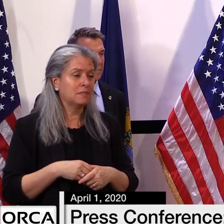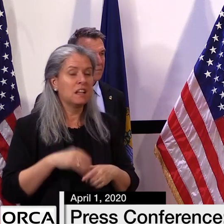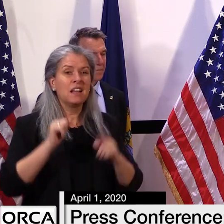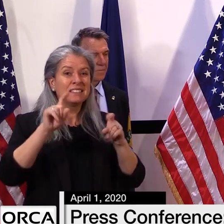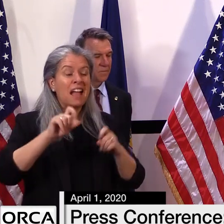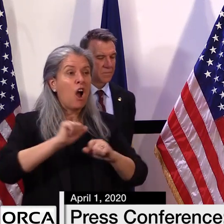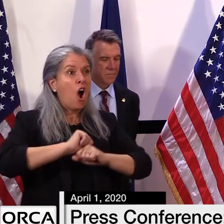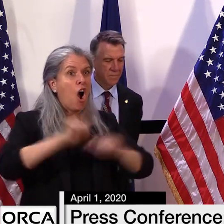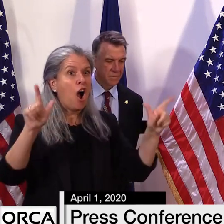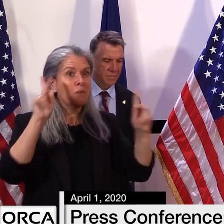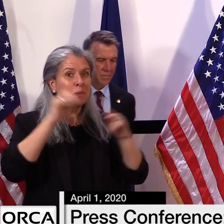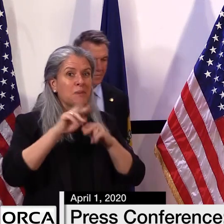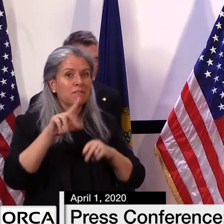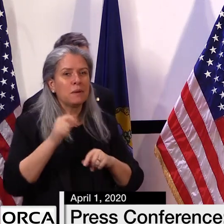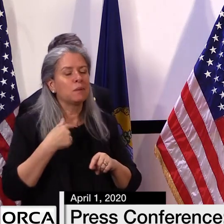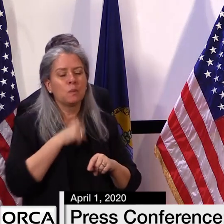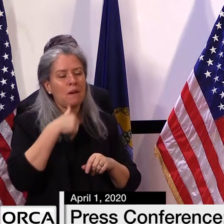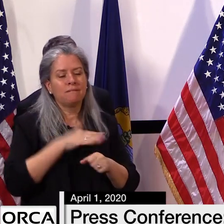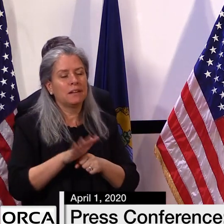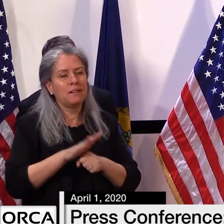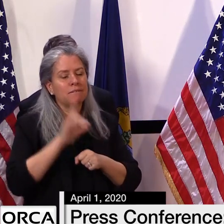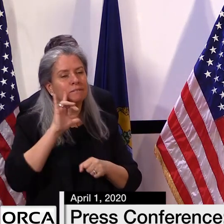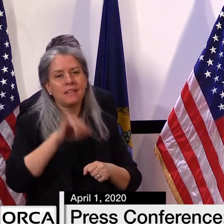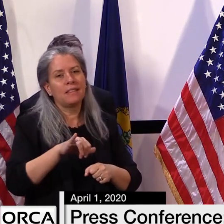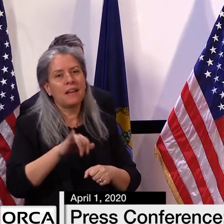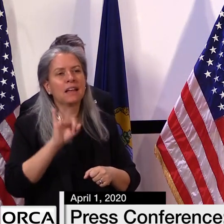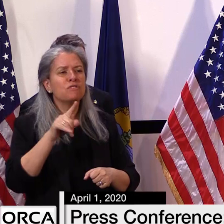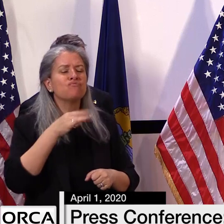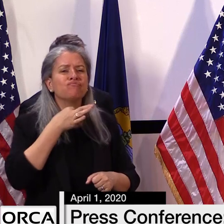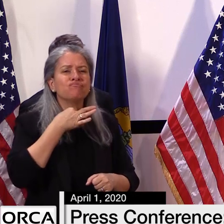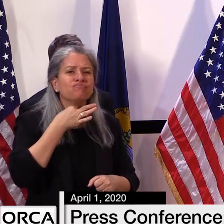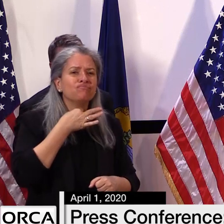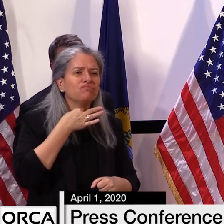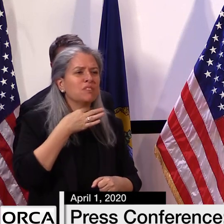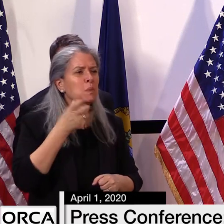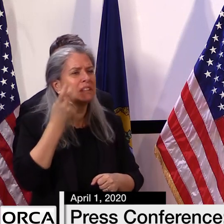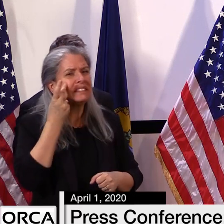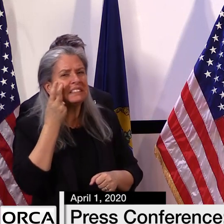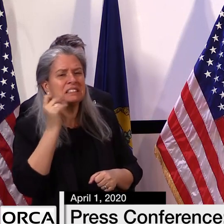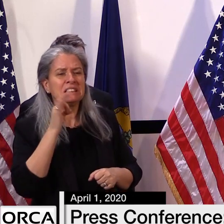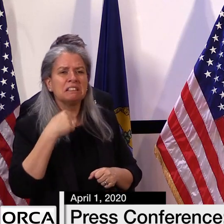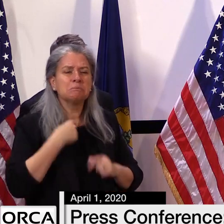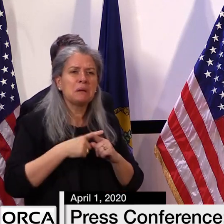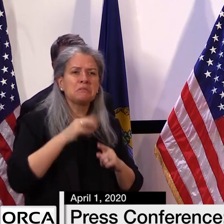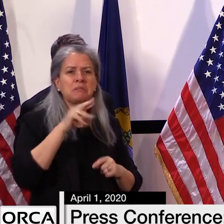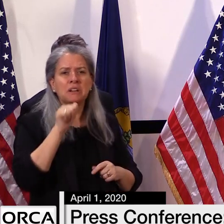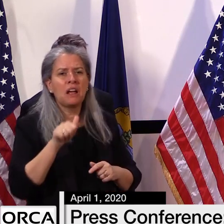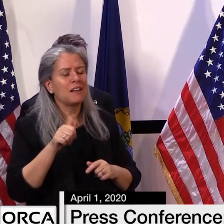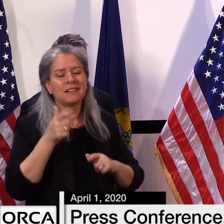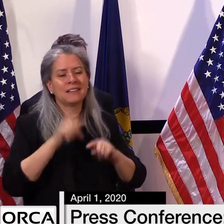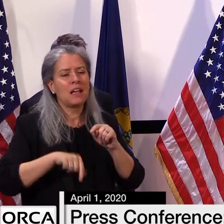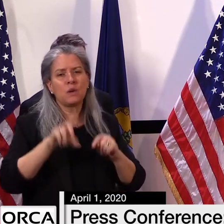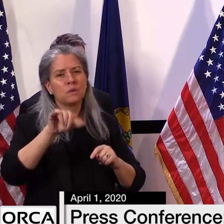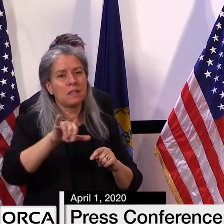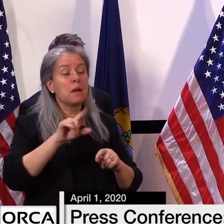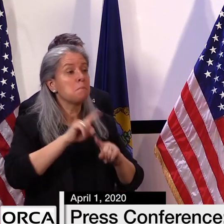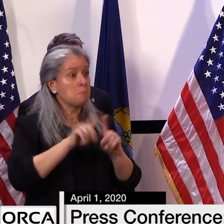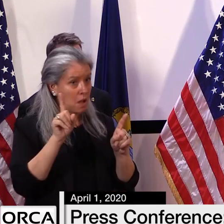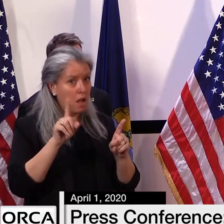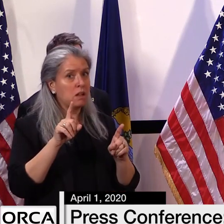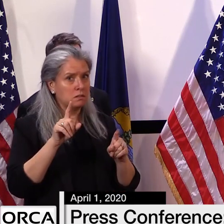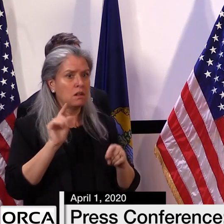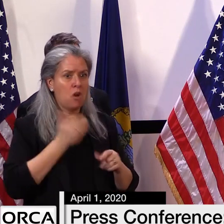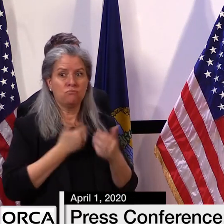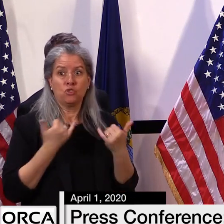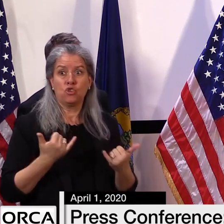test every person in Vermont right now if they just wanted to see what their status was, but we can certainly do what we're doing,